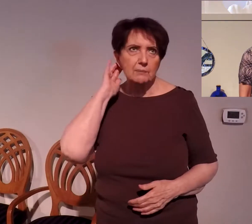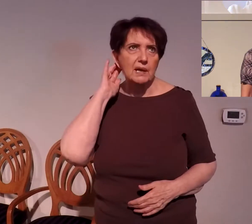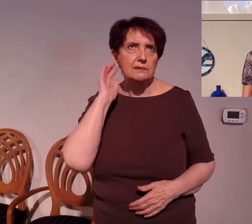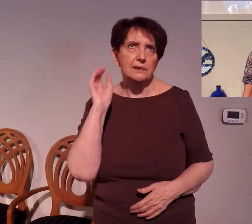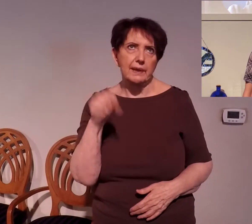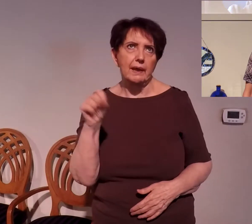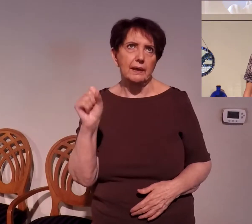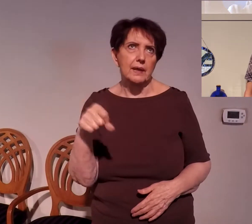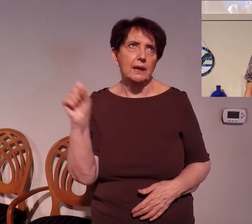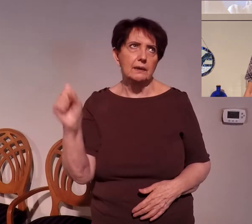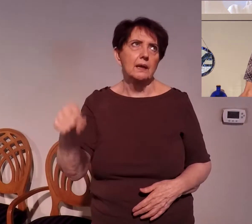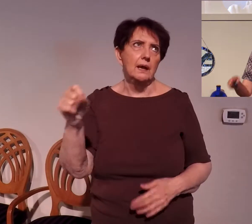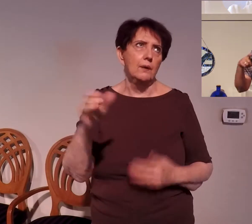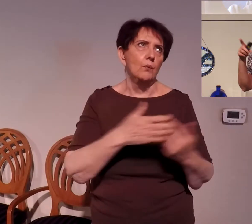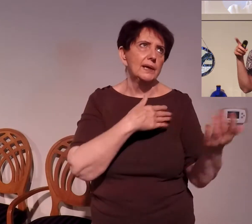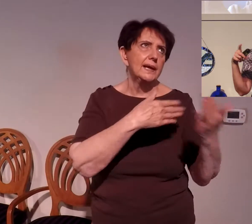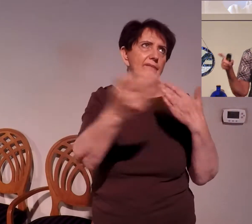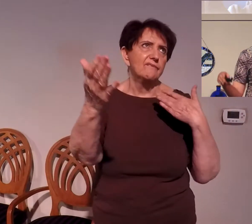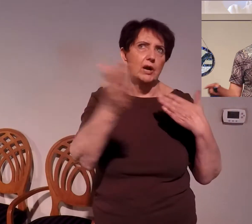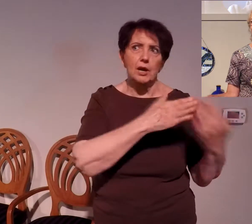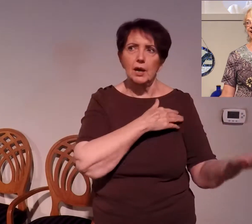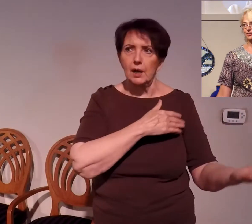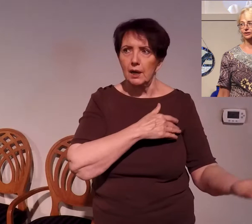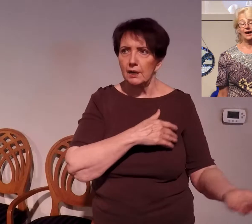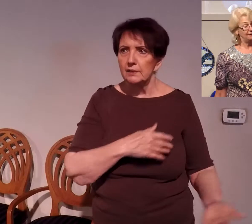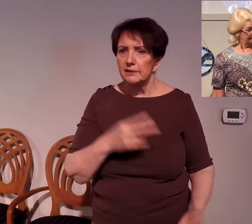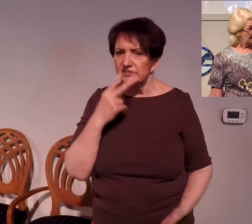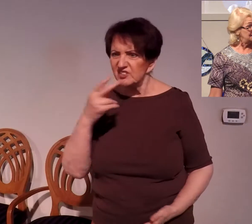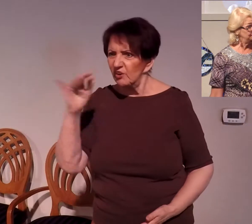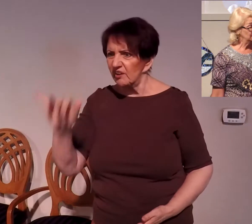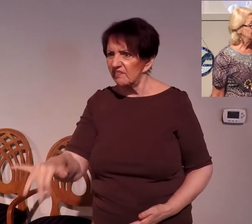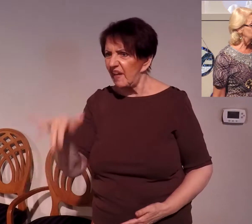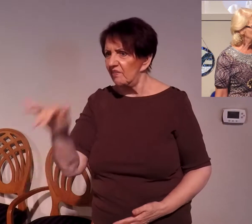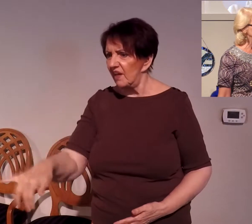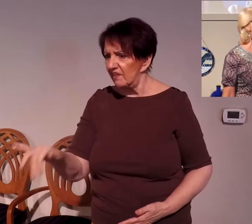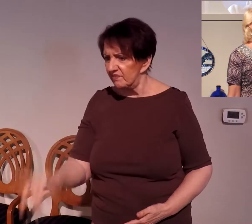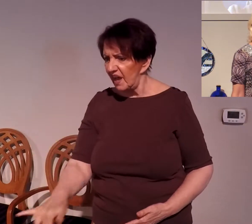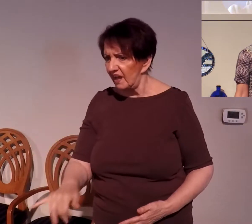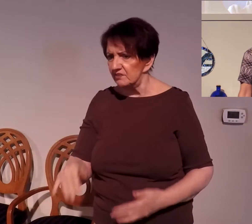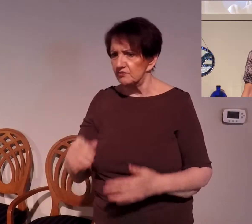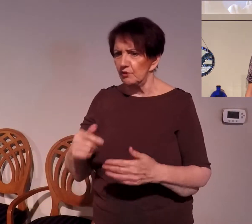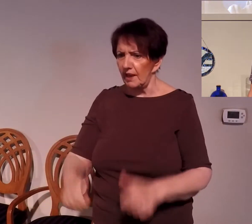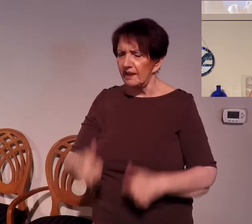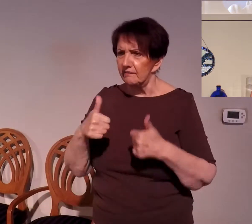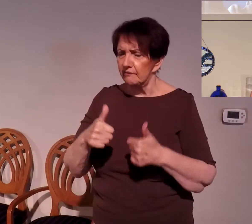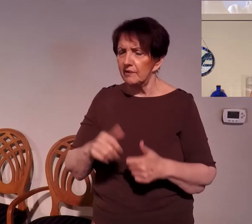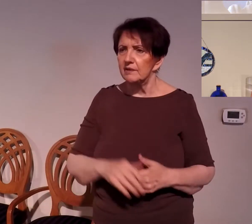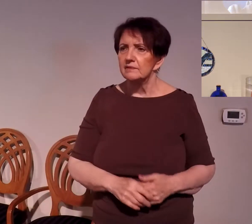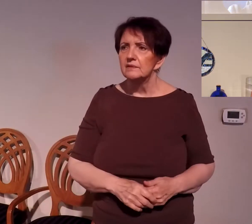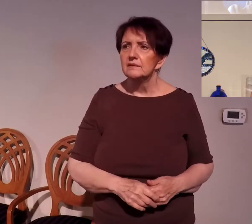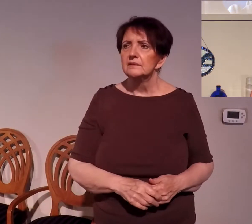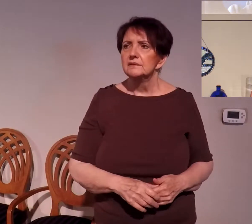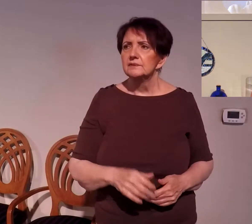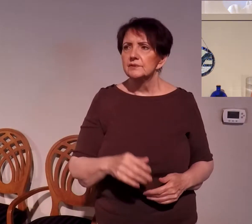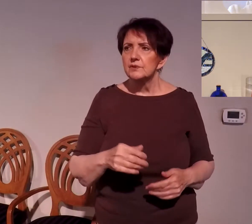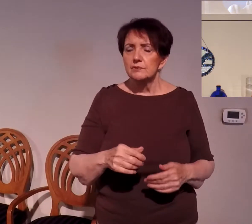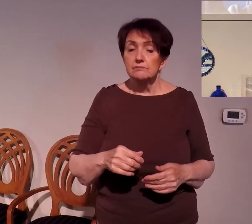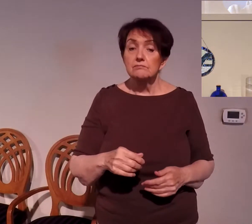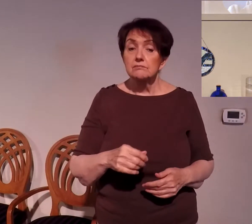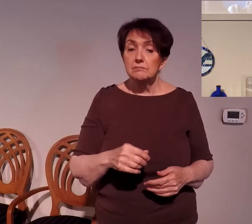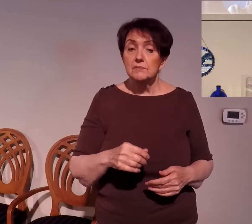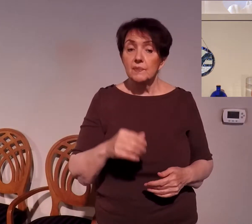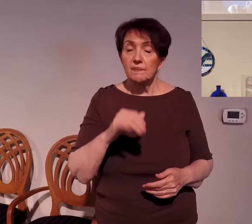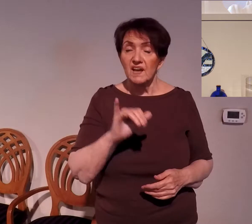yeah, whatever. But did you look at that and that and that in your life, right? Those are words. Those are words with a